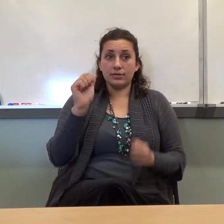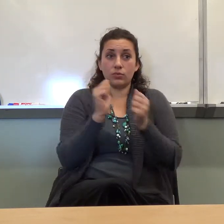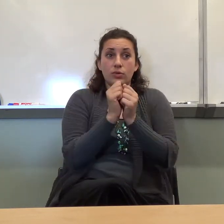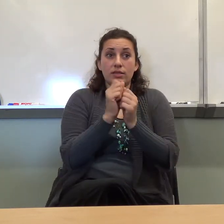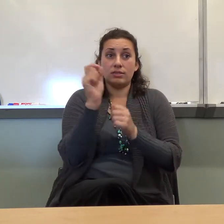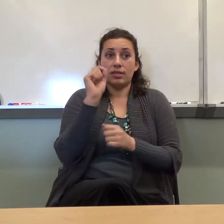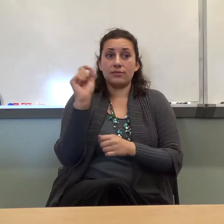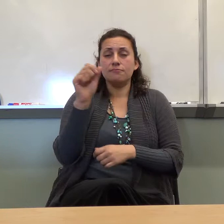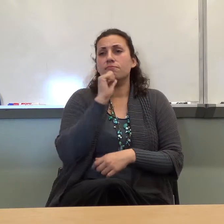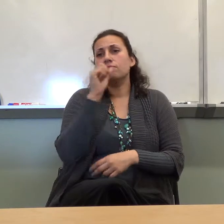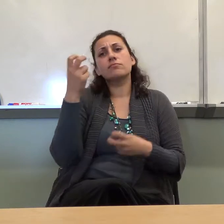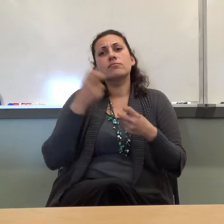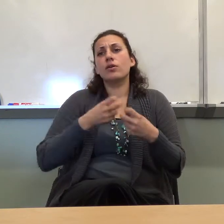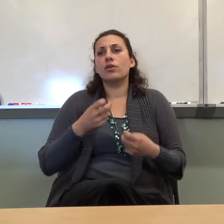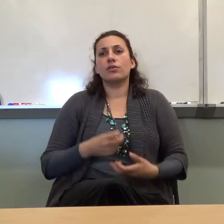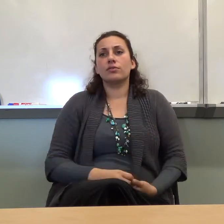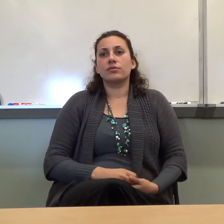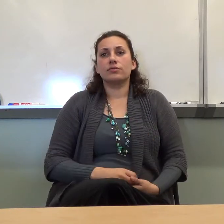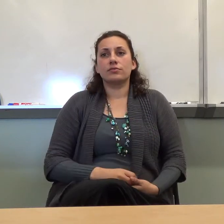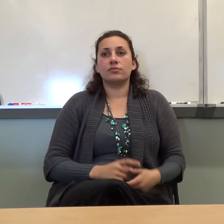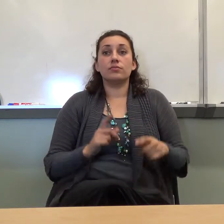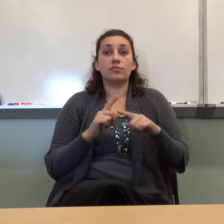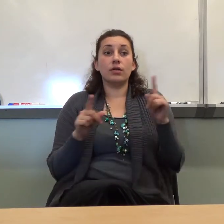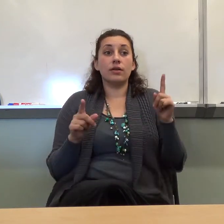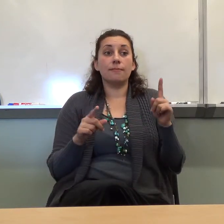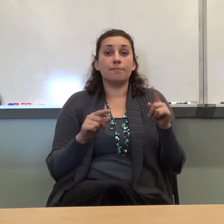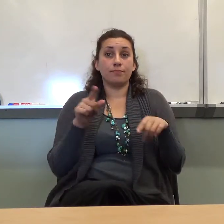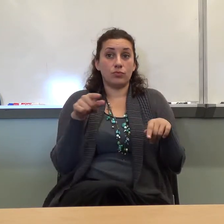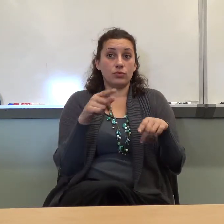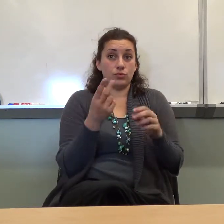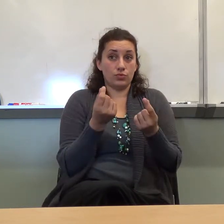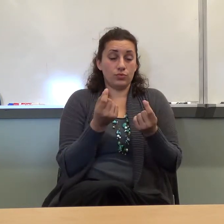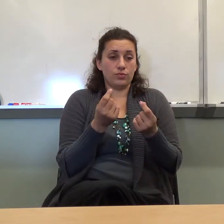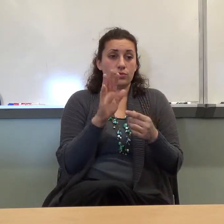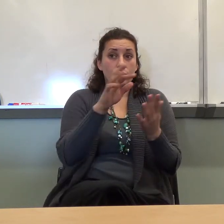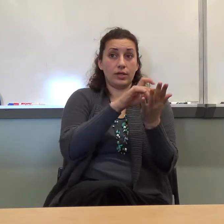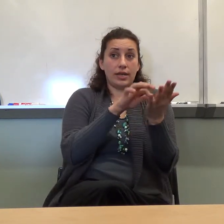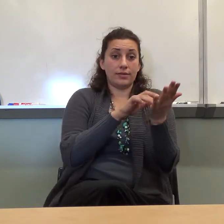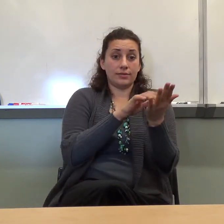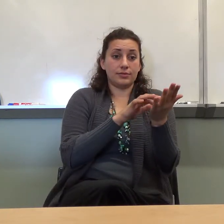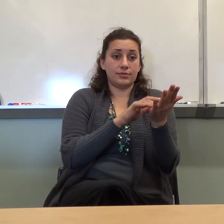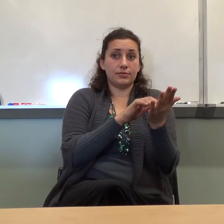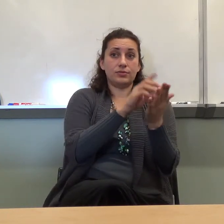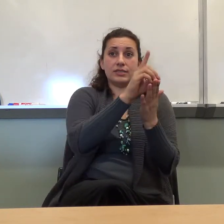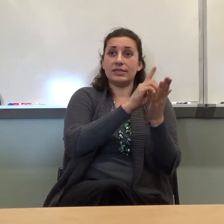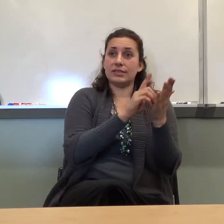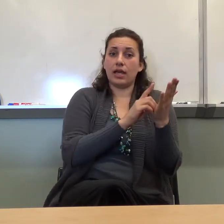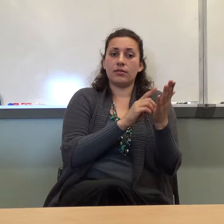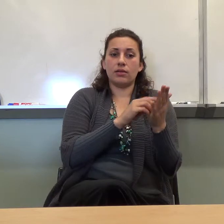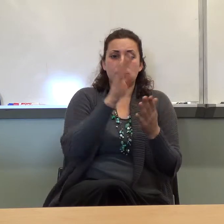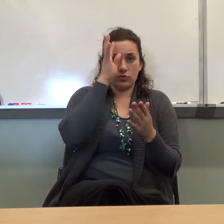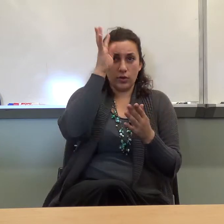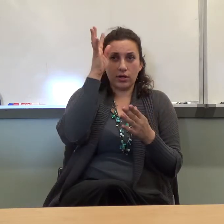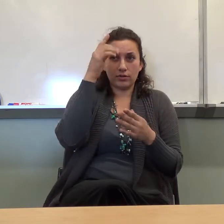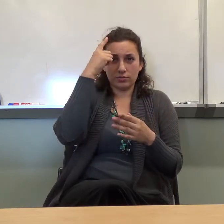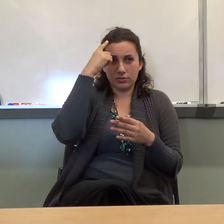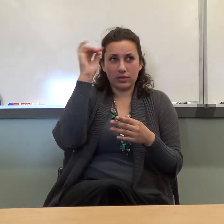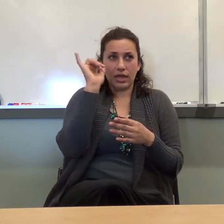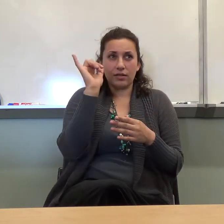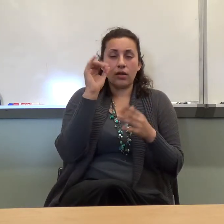enter. What you do, your calculator has been designed to sort of replicate English. You